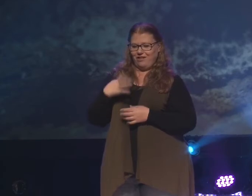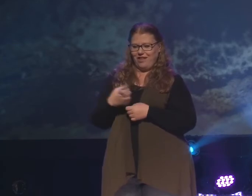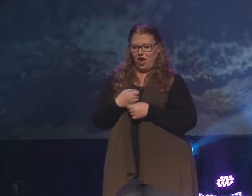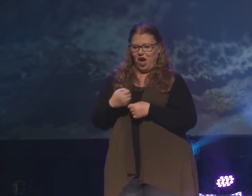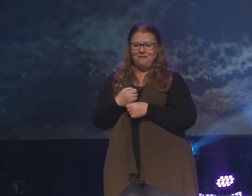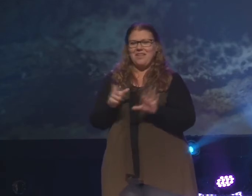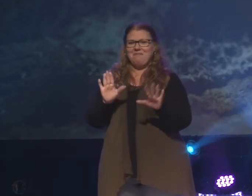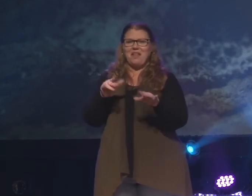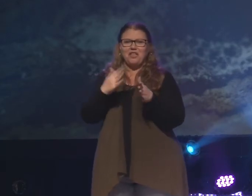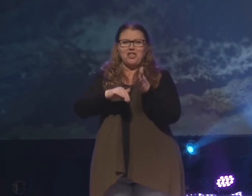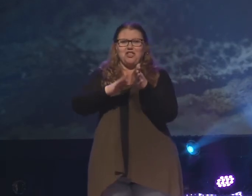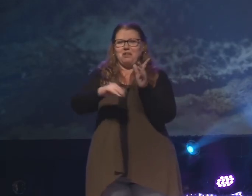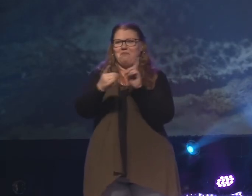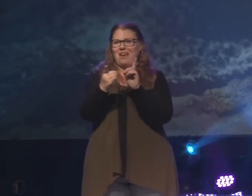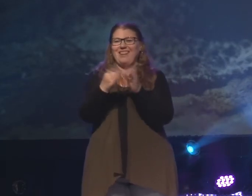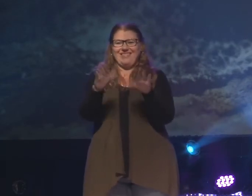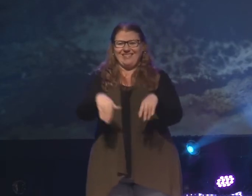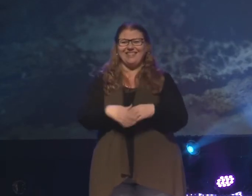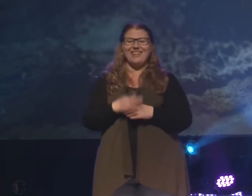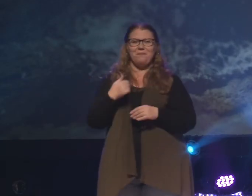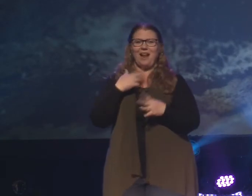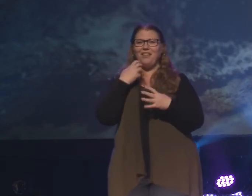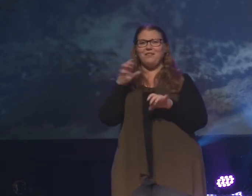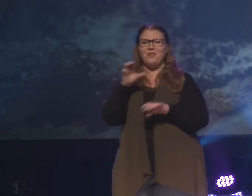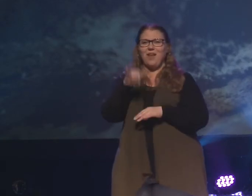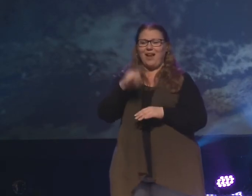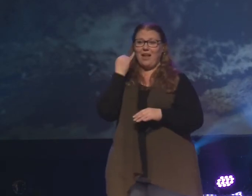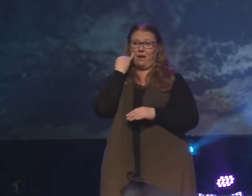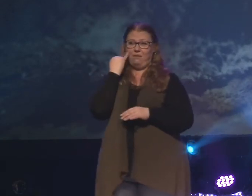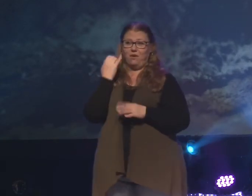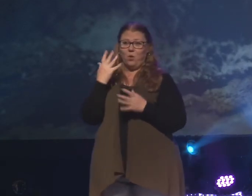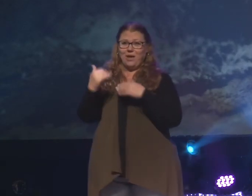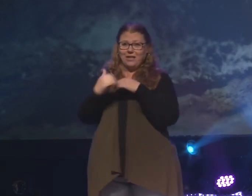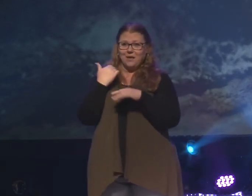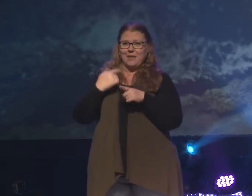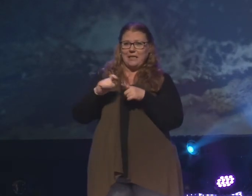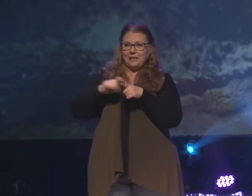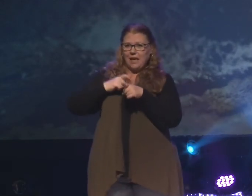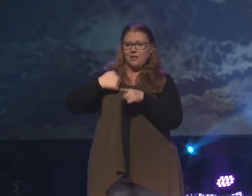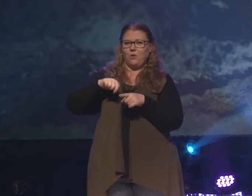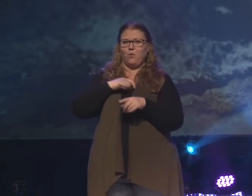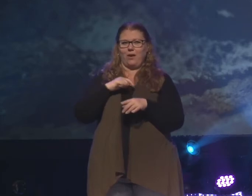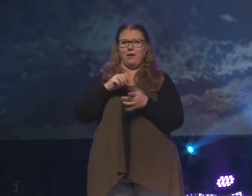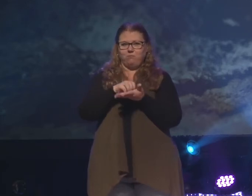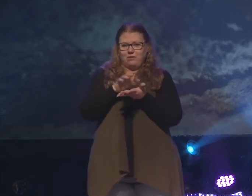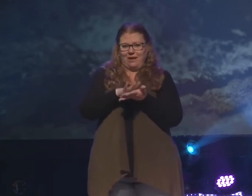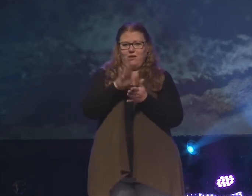anymore. So whatever. But I'd love to do that if you want to. Just send me a text and we'll get it on the calendar.